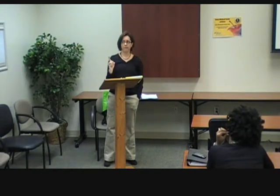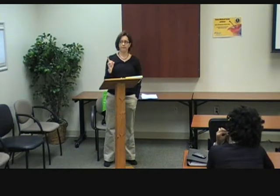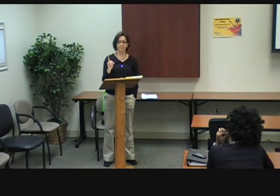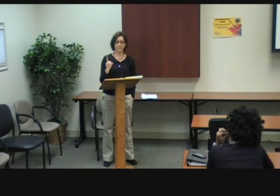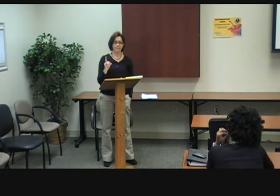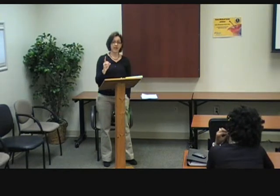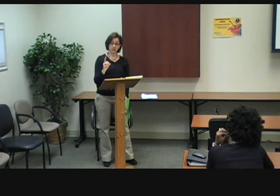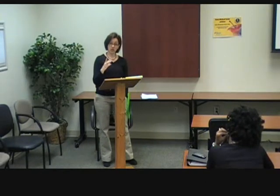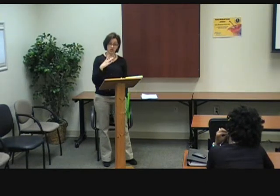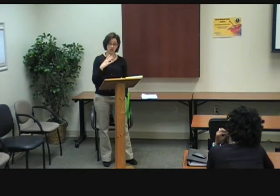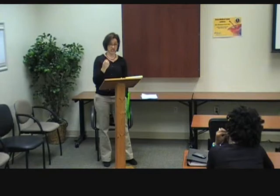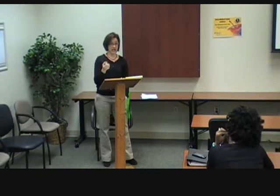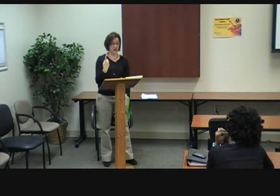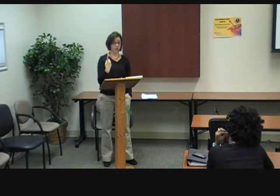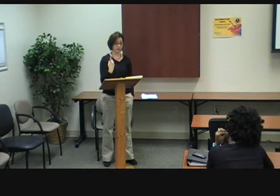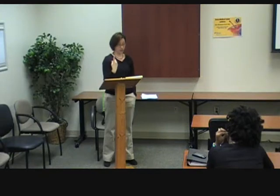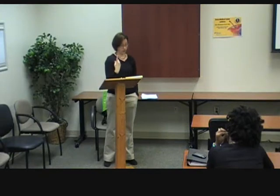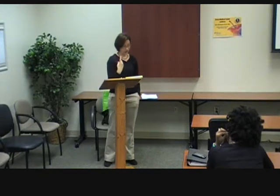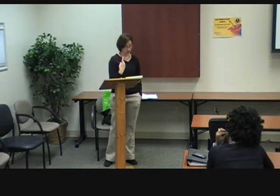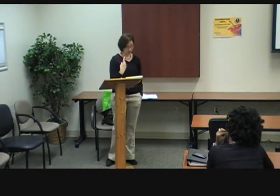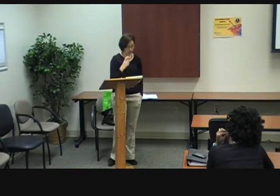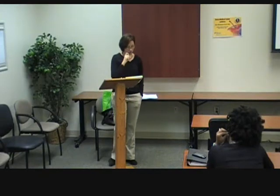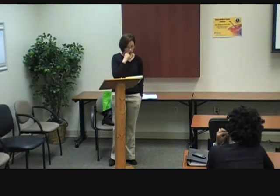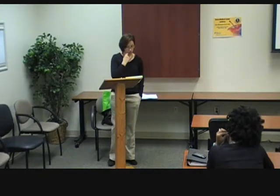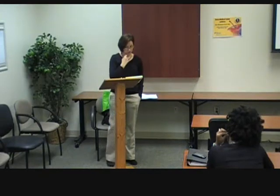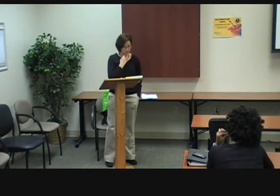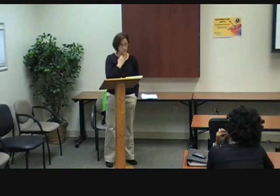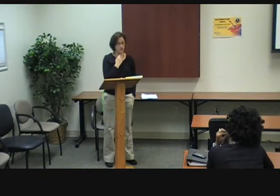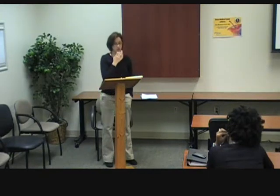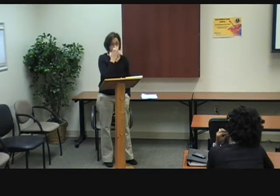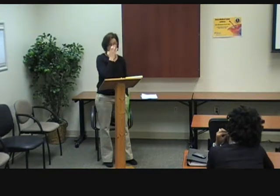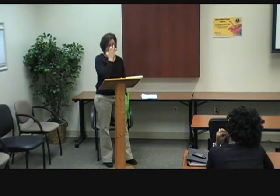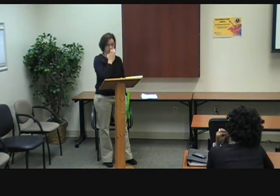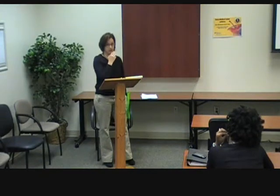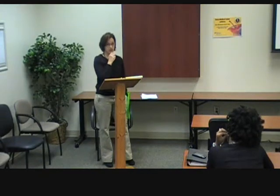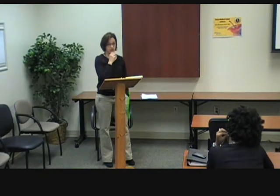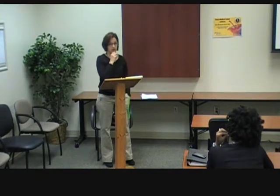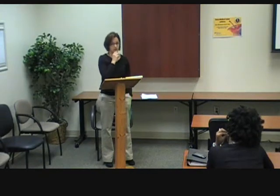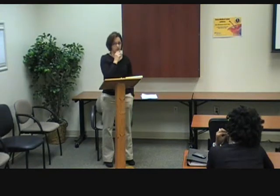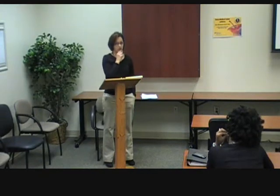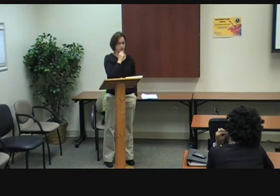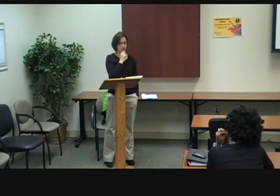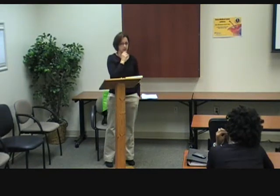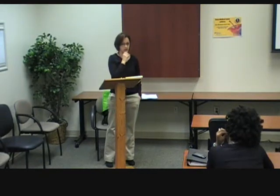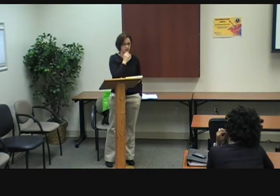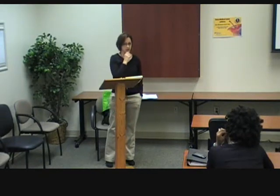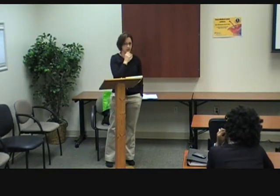Okay, You understand now? Okay. Cool. I learned it the wrong way.